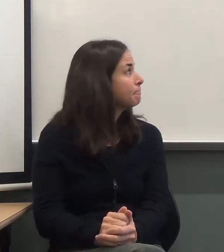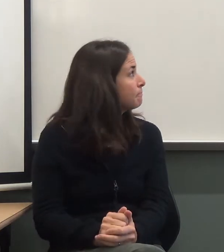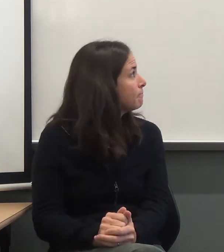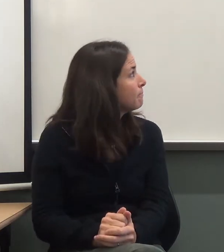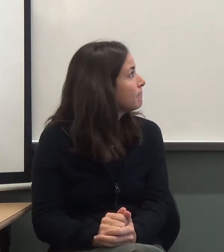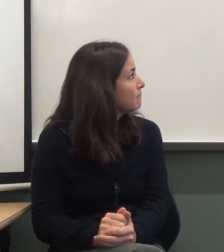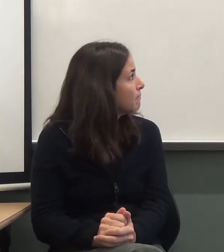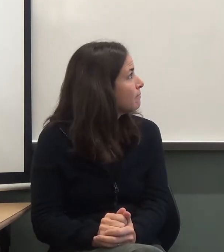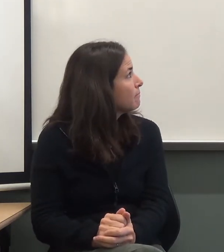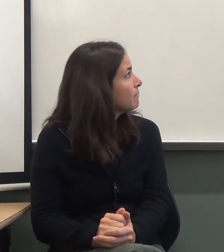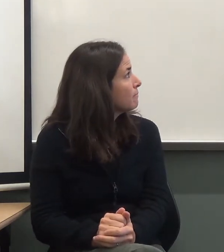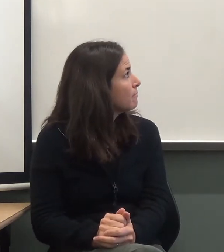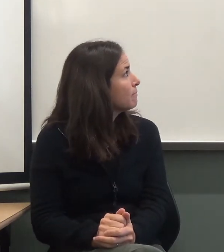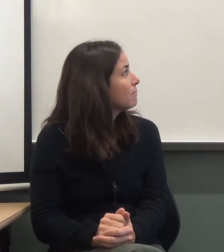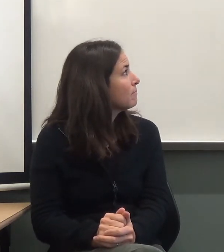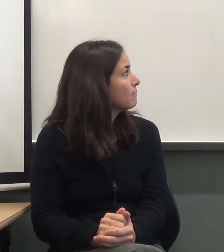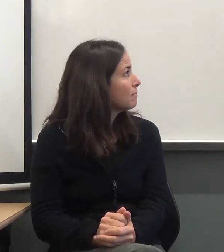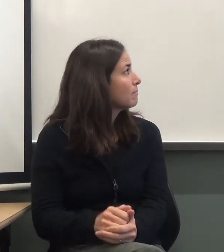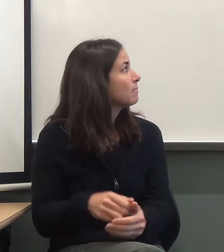Prepositional phrases, which are a preposition